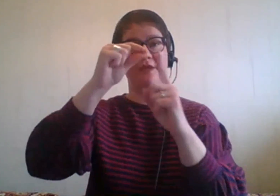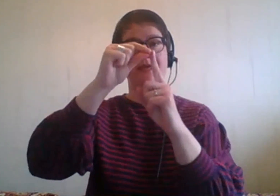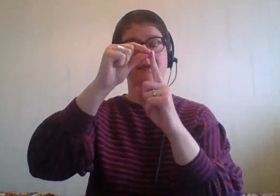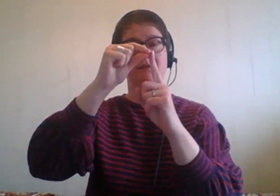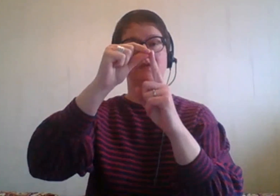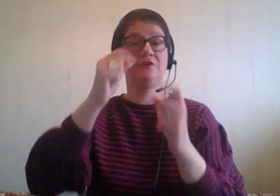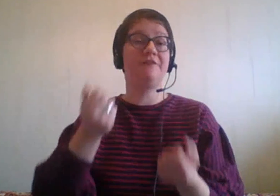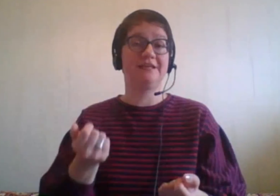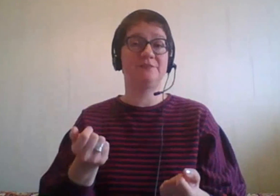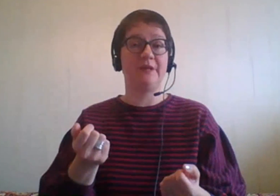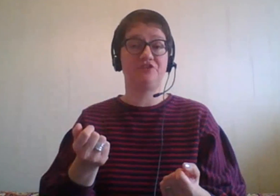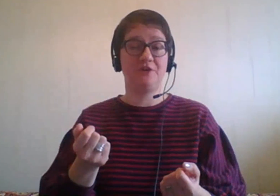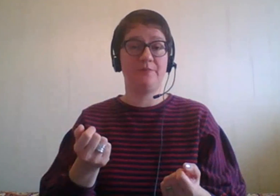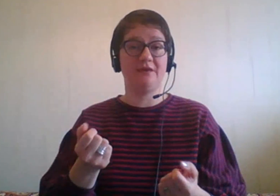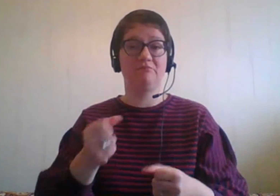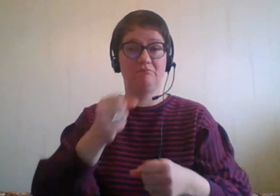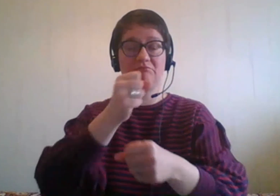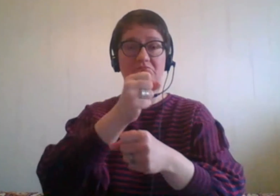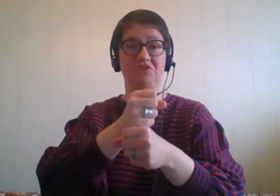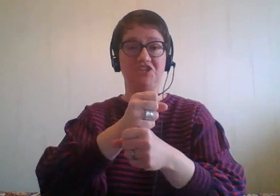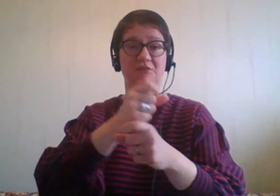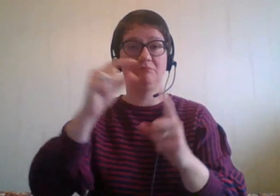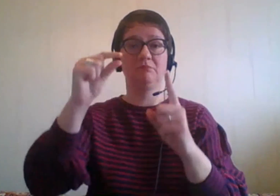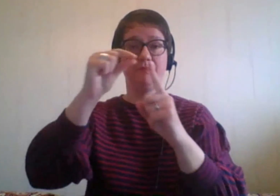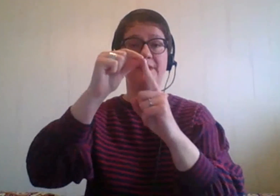GP, so your finger spell GP, GP.